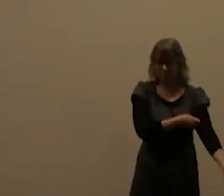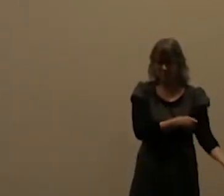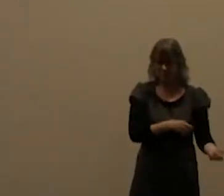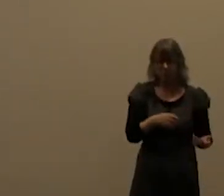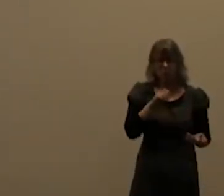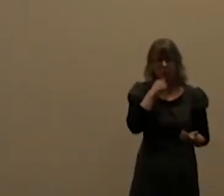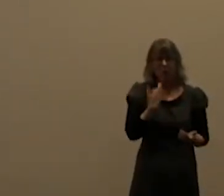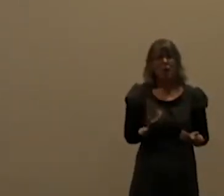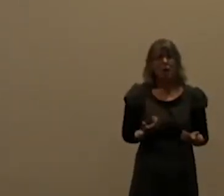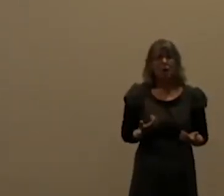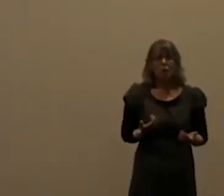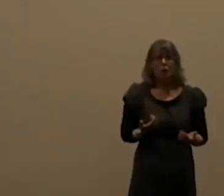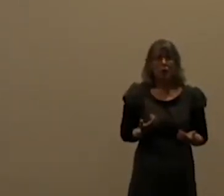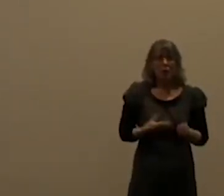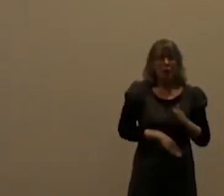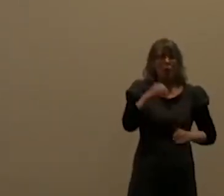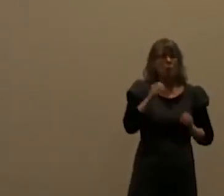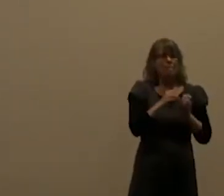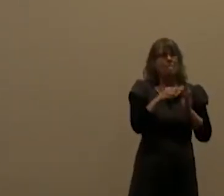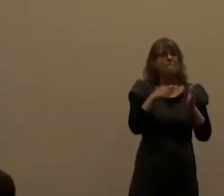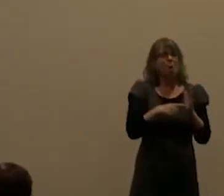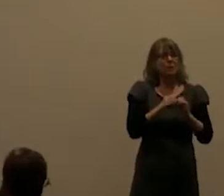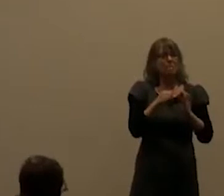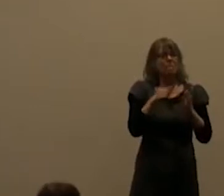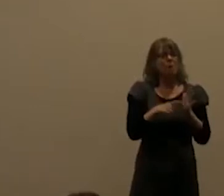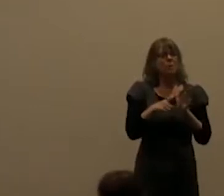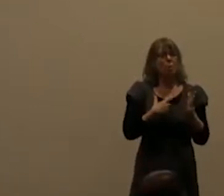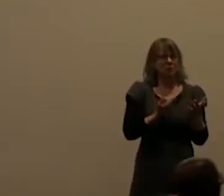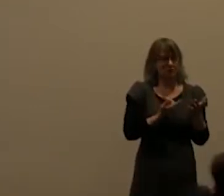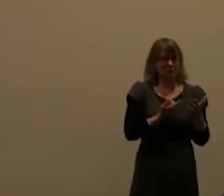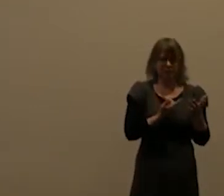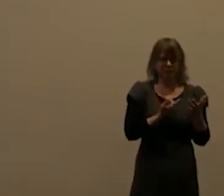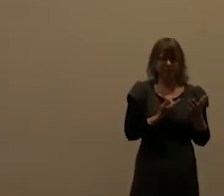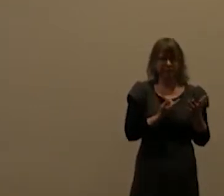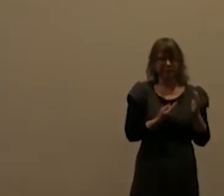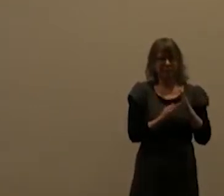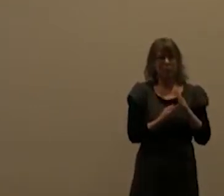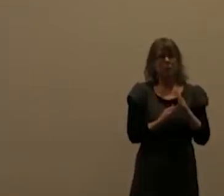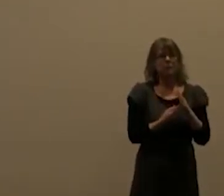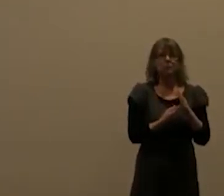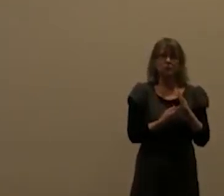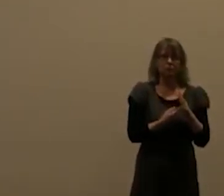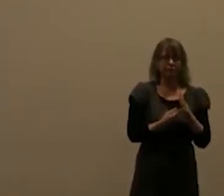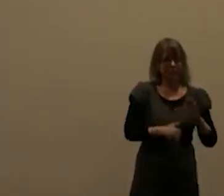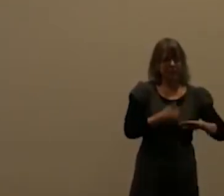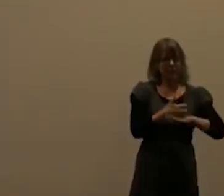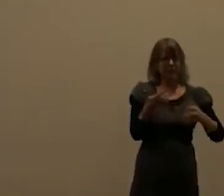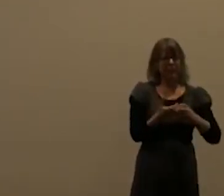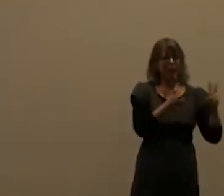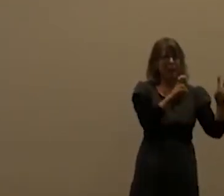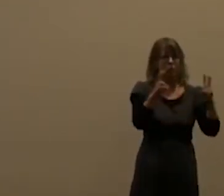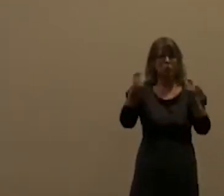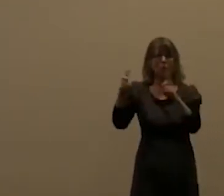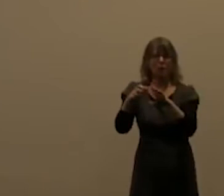And it's going to load our bot here. And so bots are organized, I guess the main thing to know, by topics. So with topics, if we